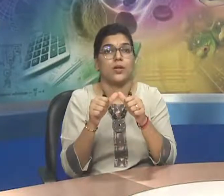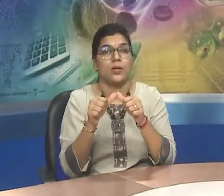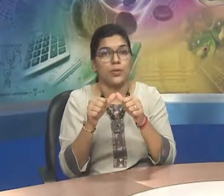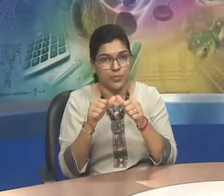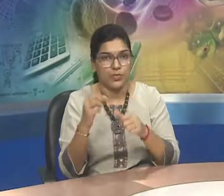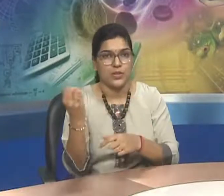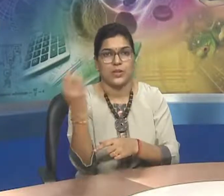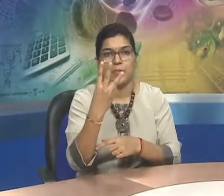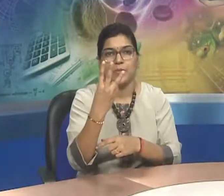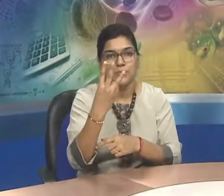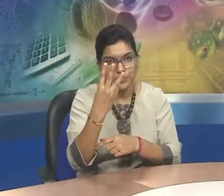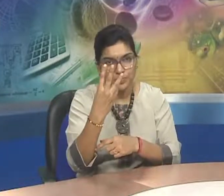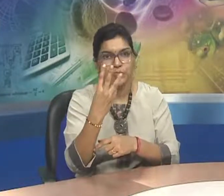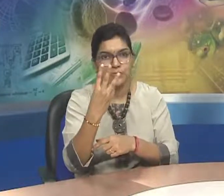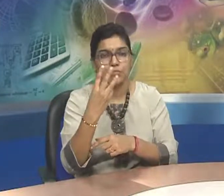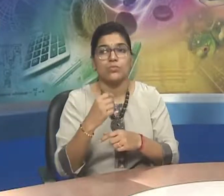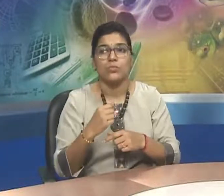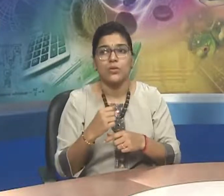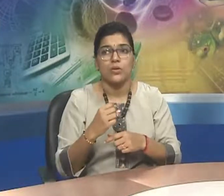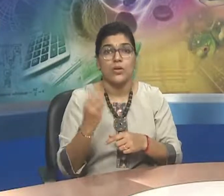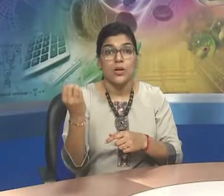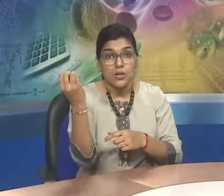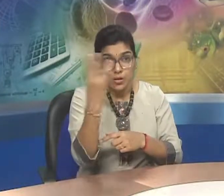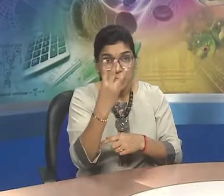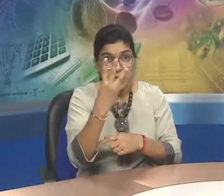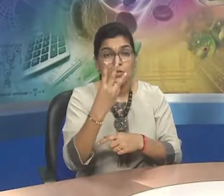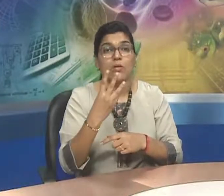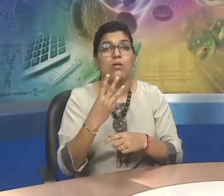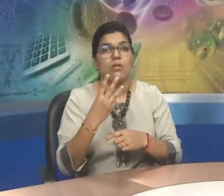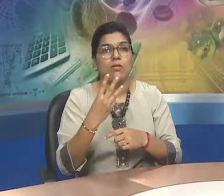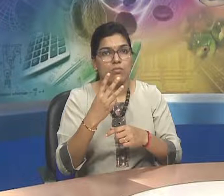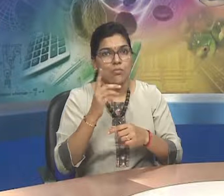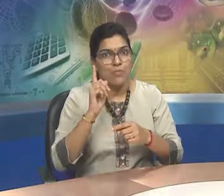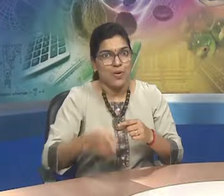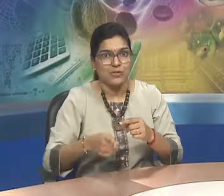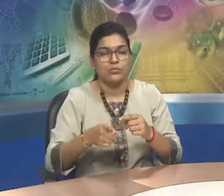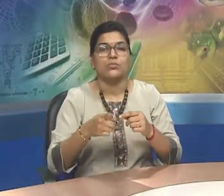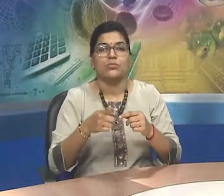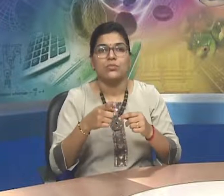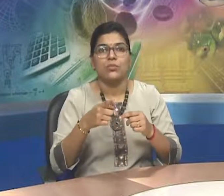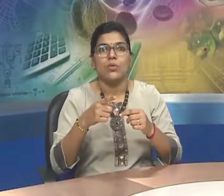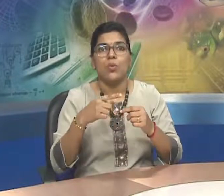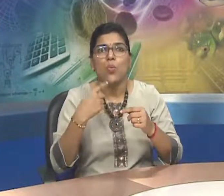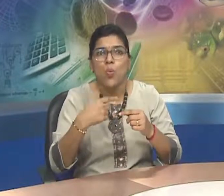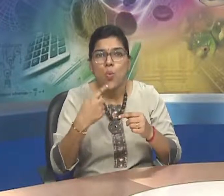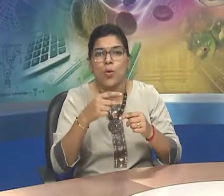The right option is, the maximum time period is 3 months,